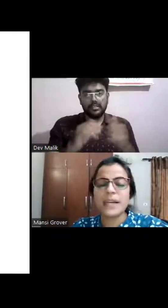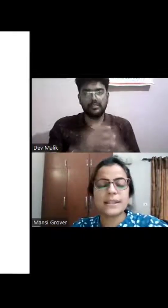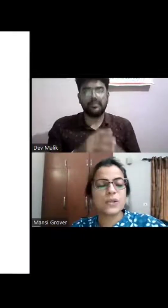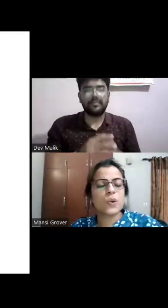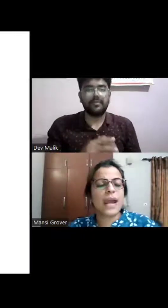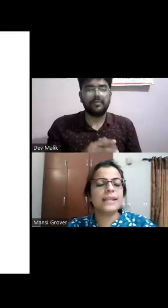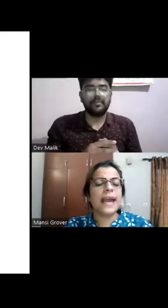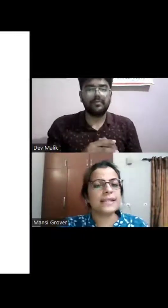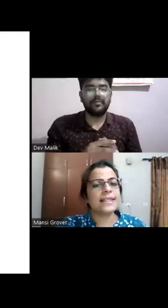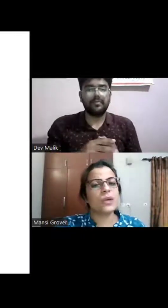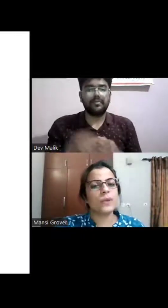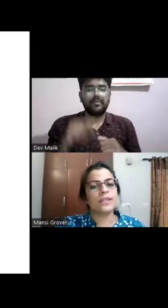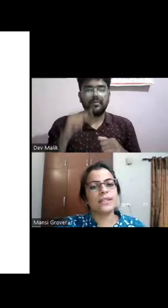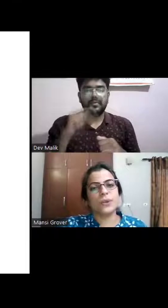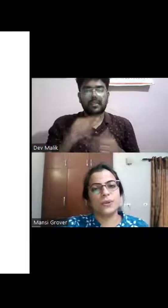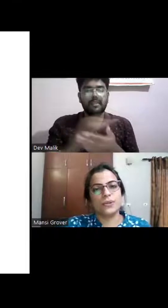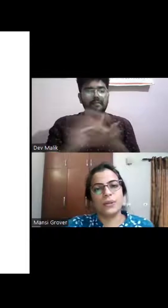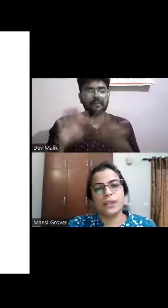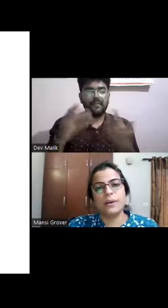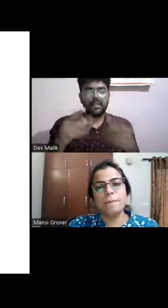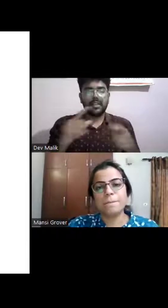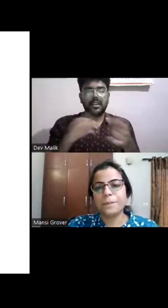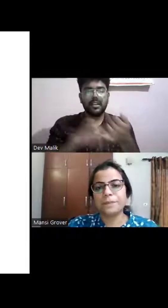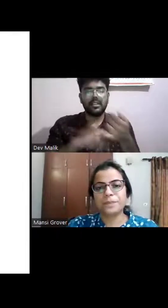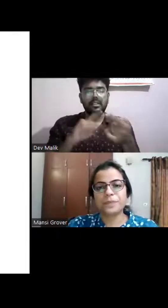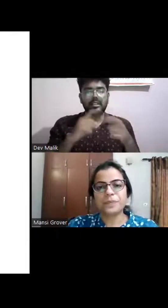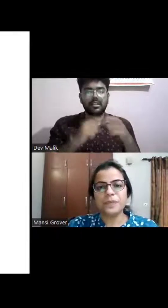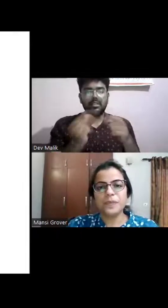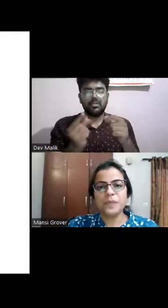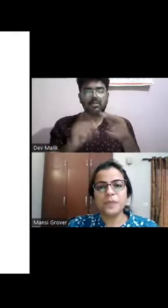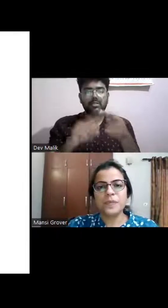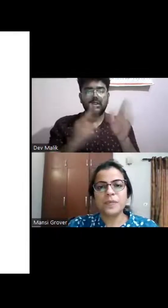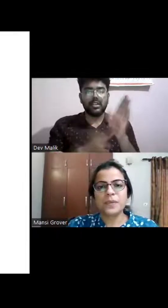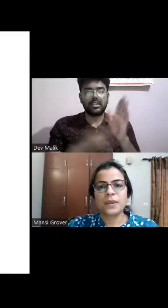Now let us look at the end sequences also here.